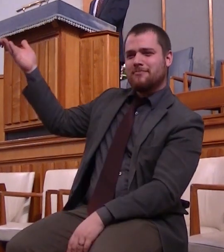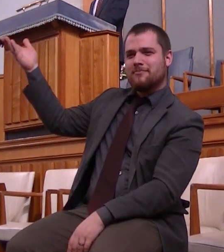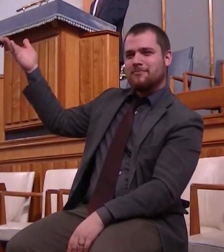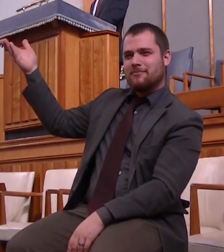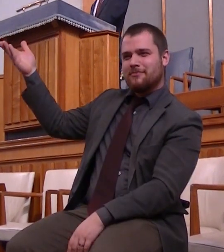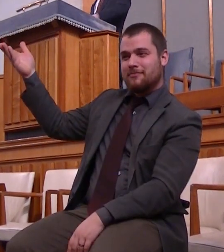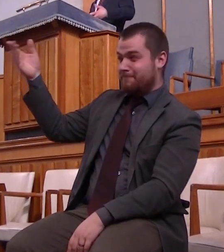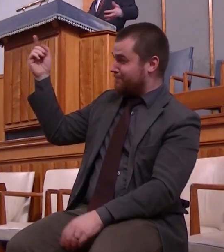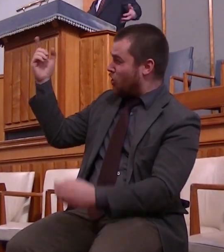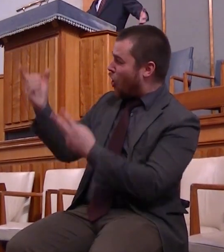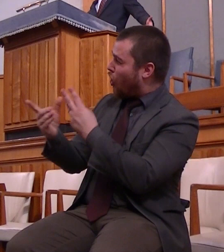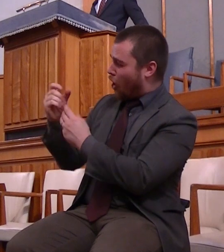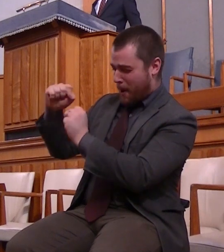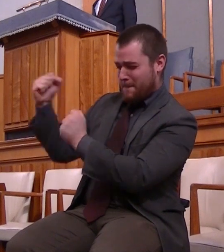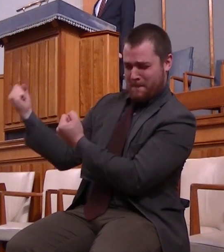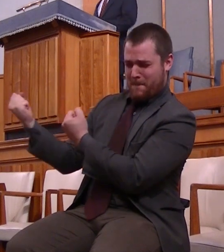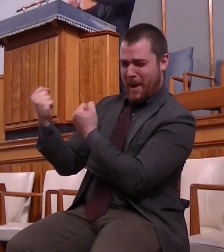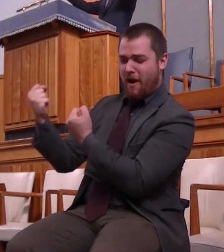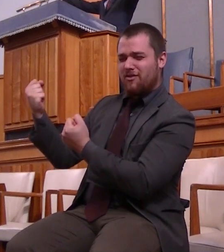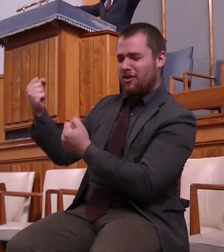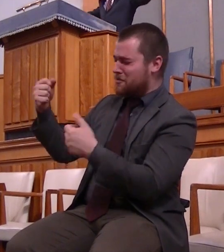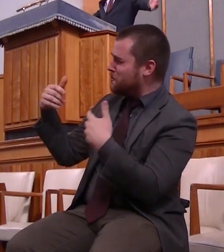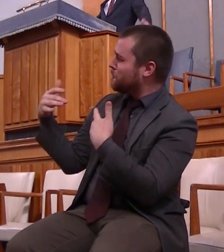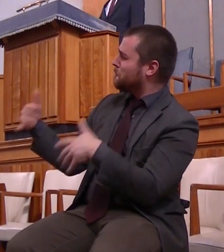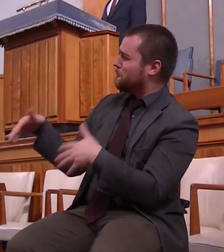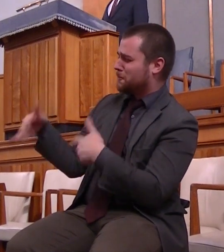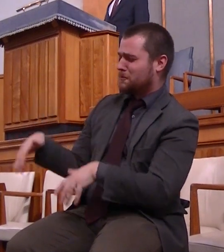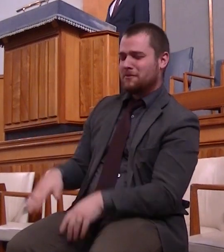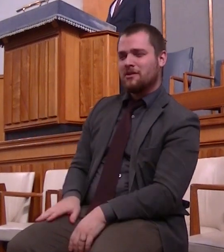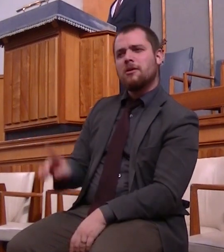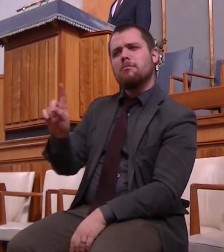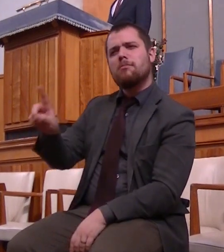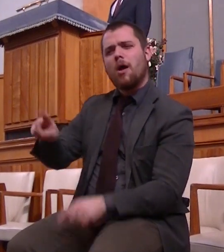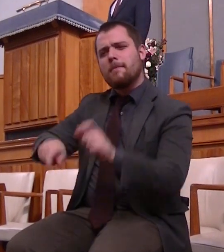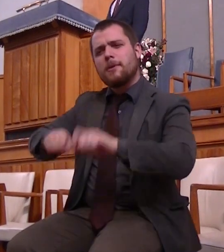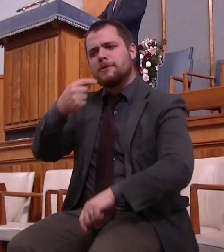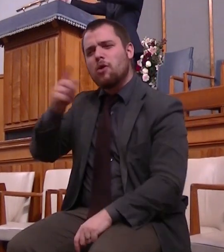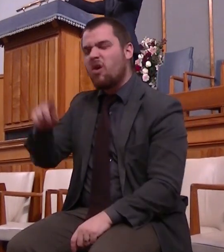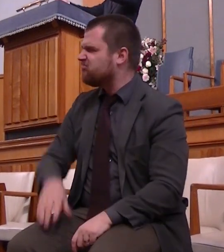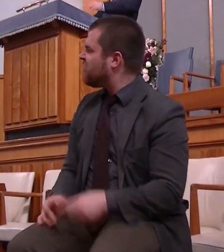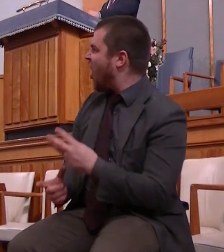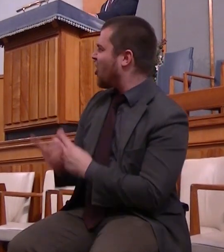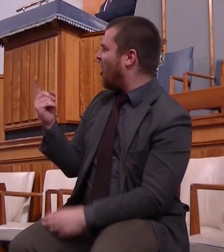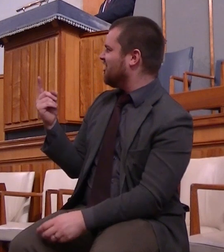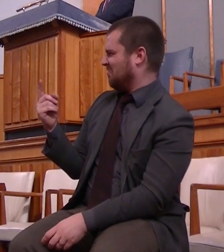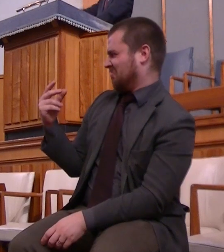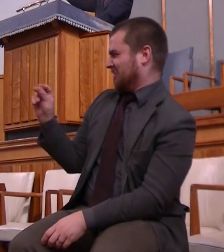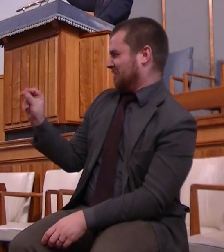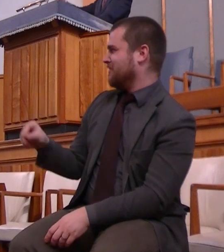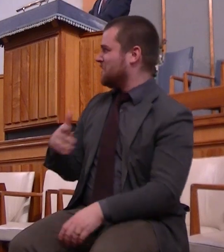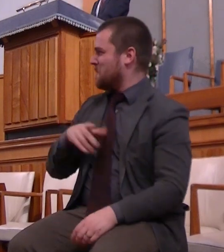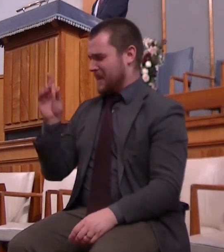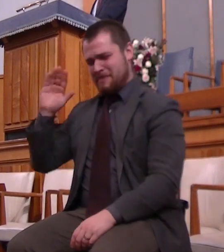knee. We're so proud of ourselves. Don't talk to me about God, we say. I'm in for this world. I'm